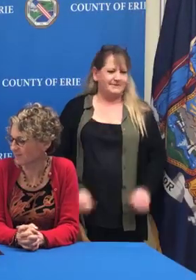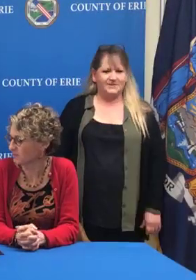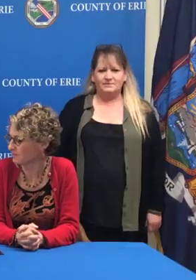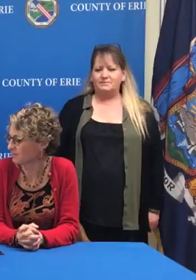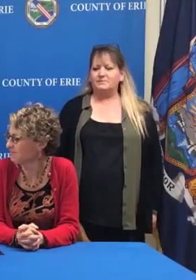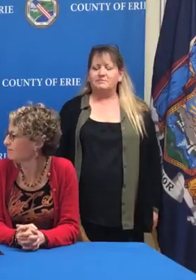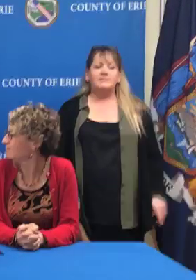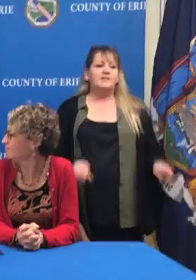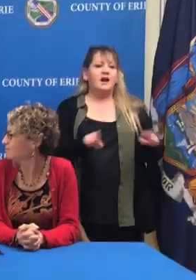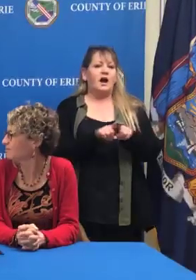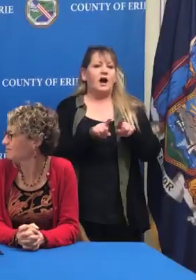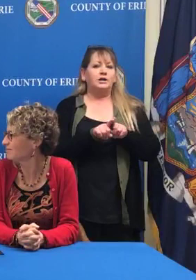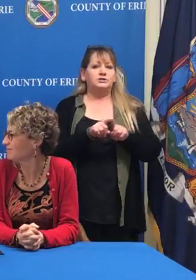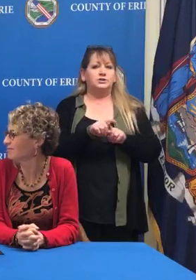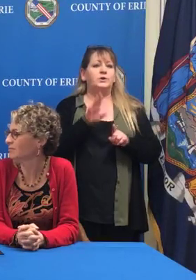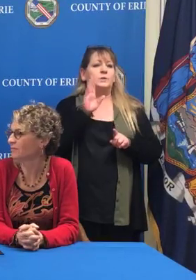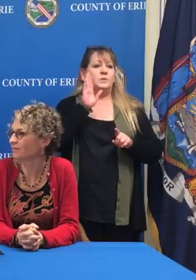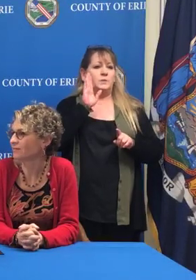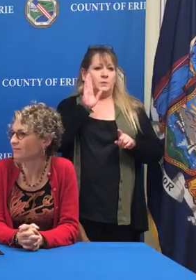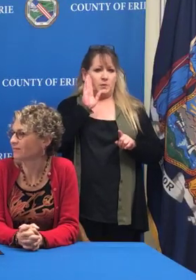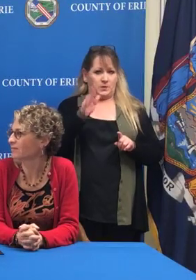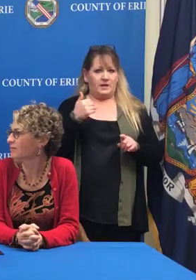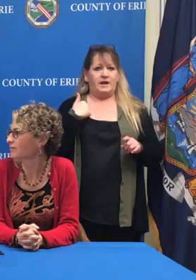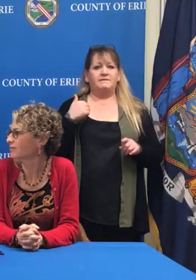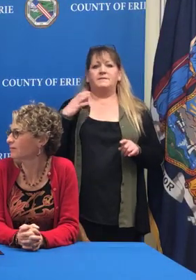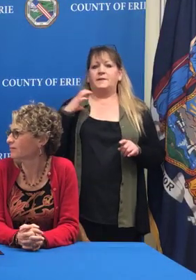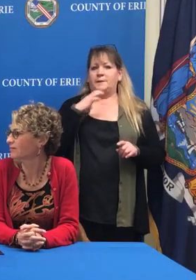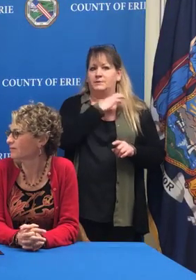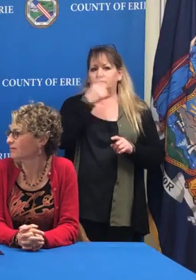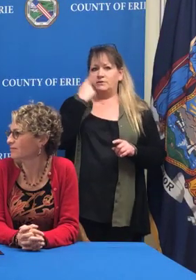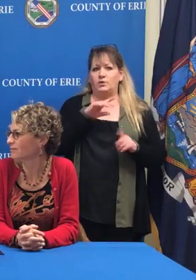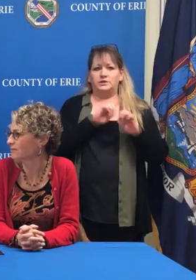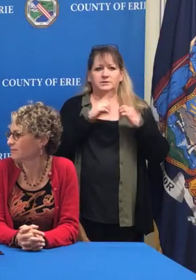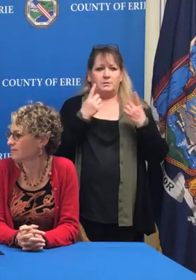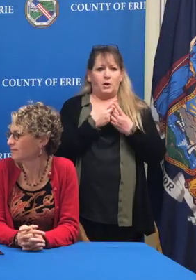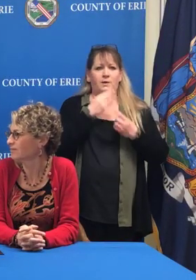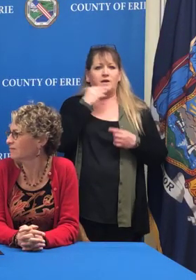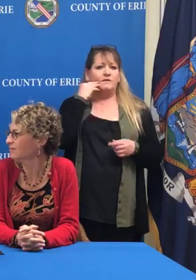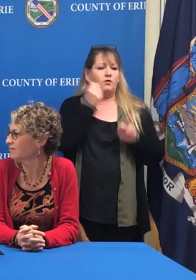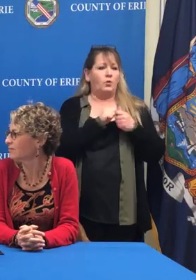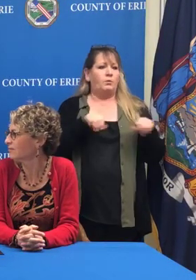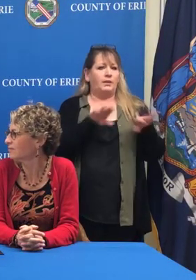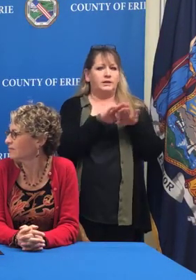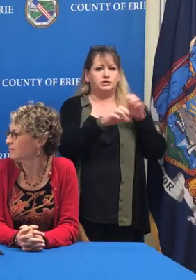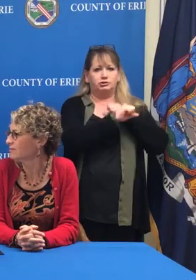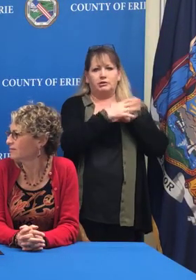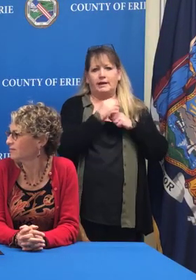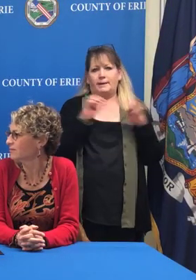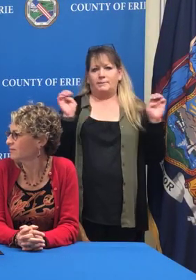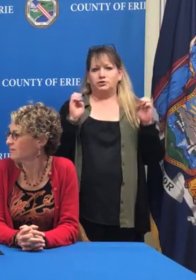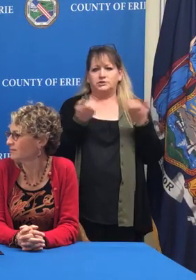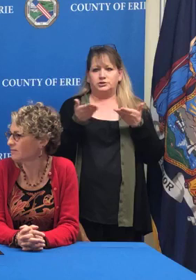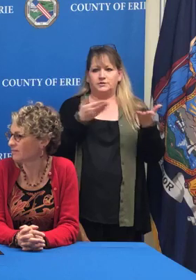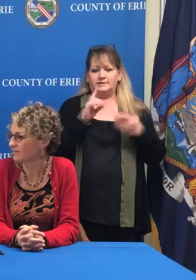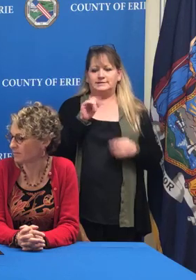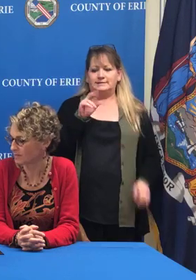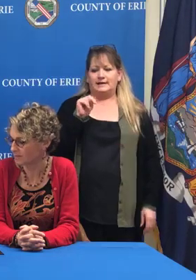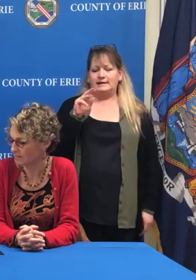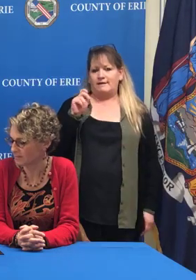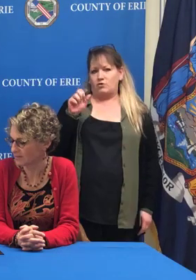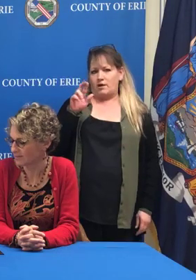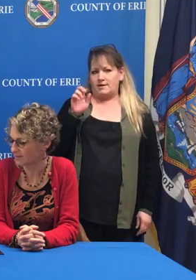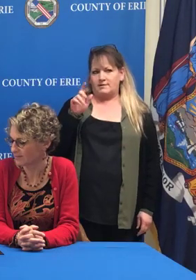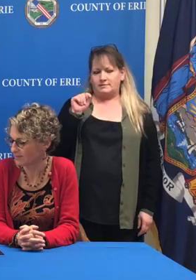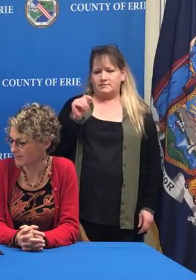You'll also be hearing from our Commissioner of Department of Homeland Security and Emergency Services, Dan Neverth, as